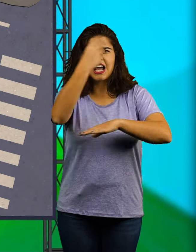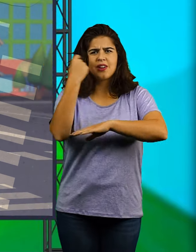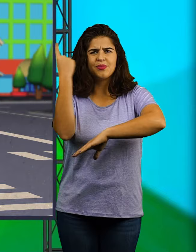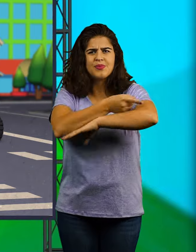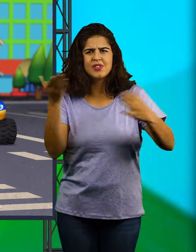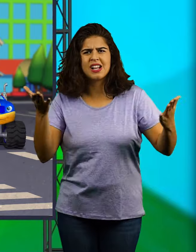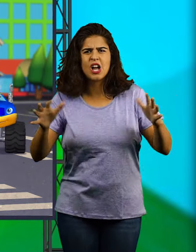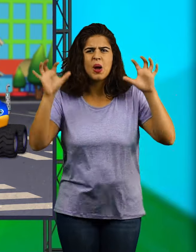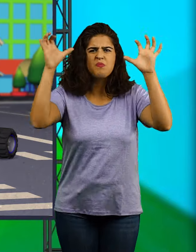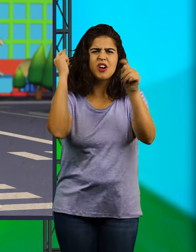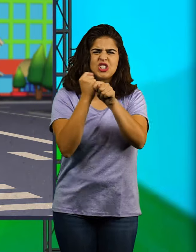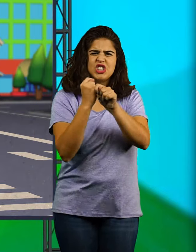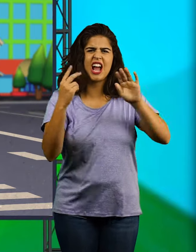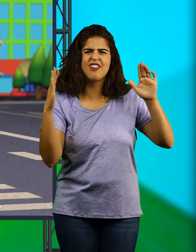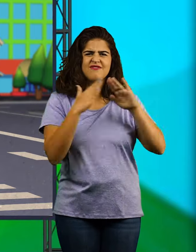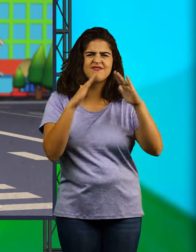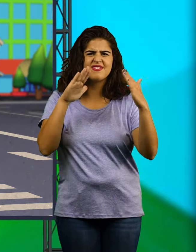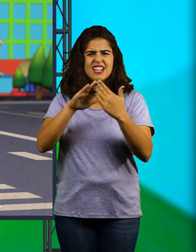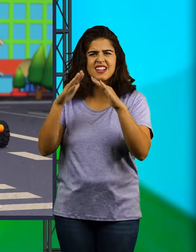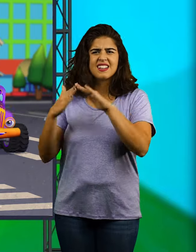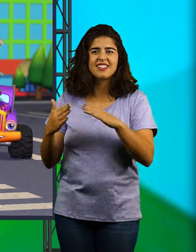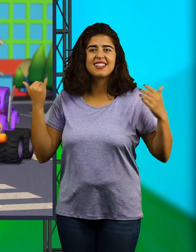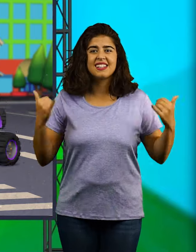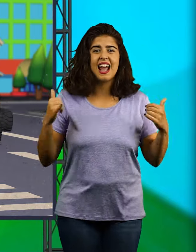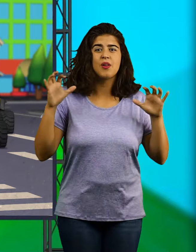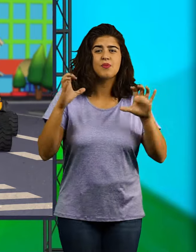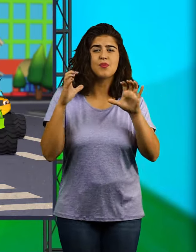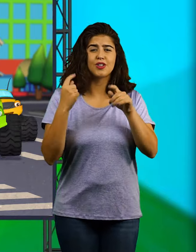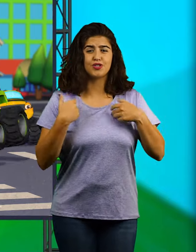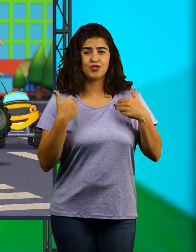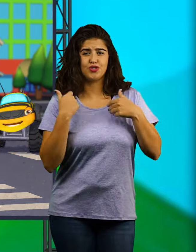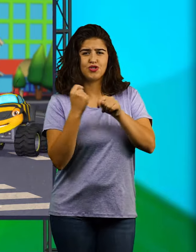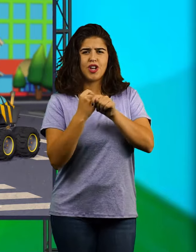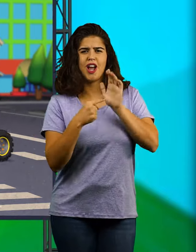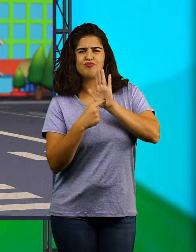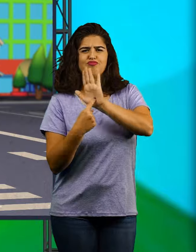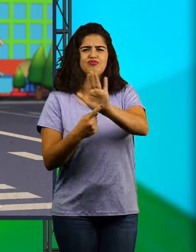It's a beautiful day in Truckopolis. The young monster trucks have just mastered the alphabet.